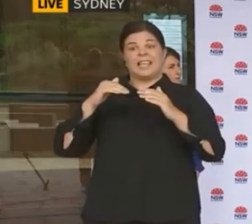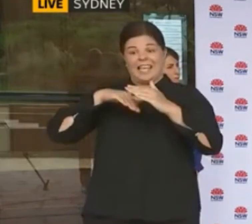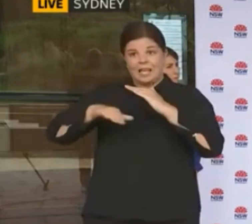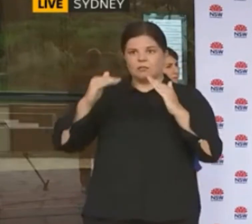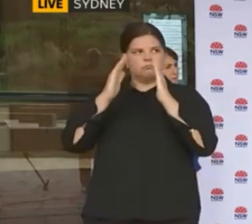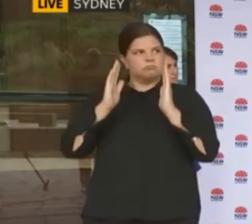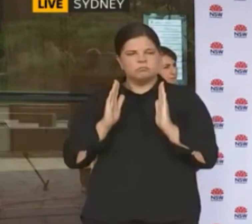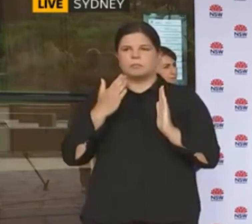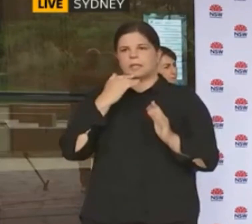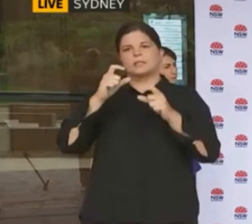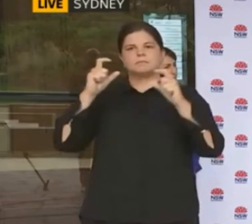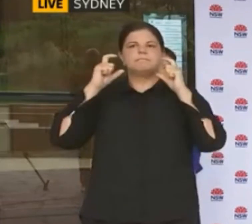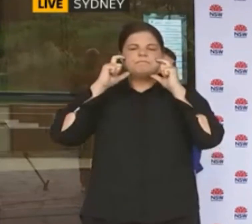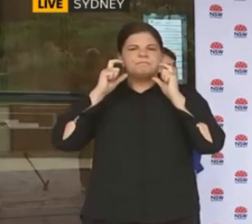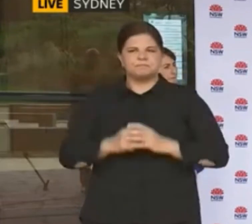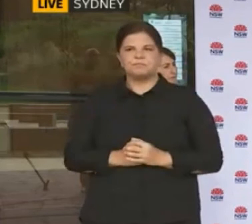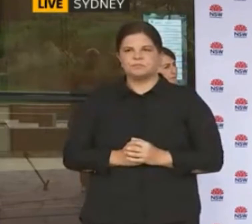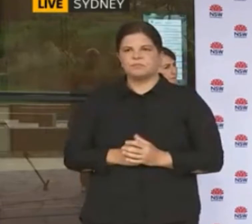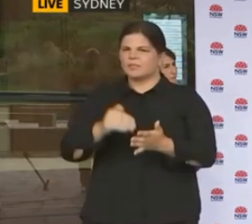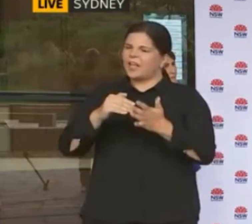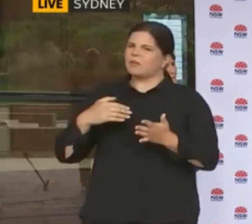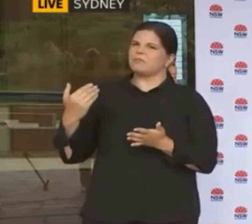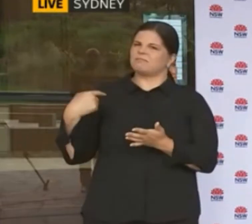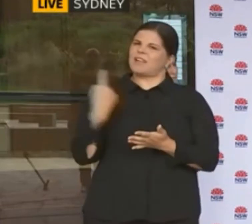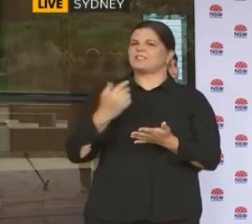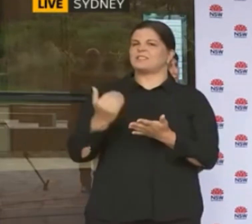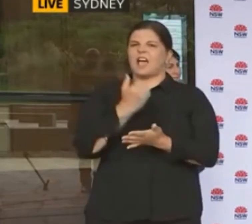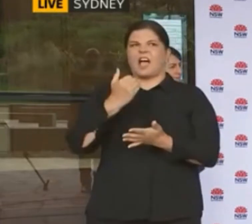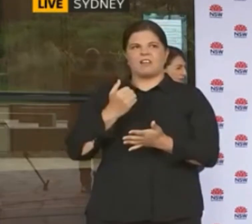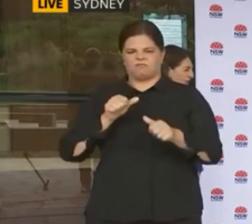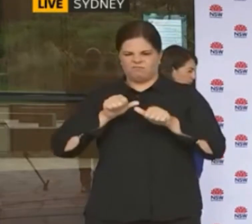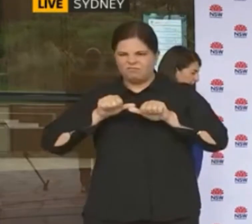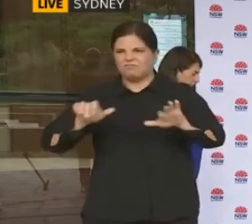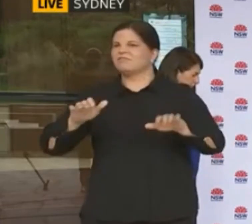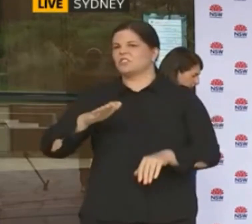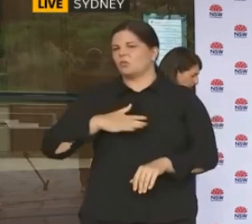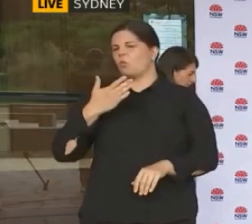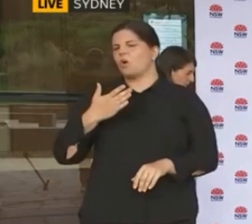a mask. This will keep us safe and help us control the spread of COVID.